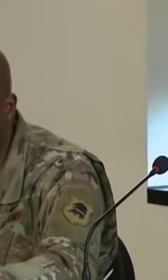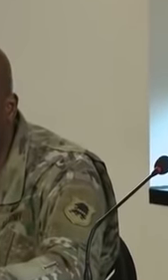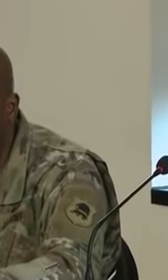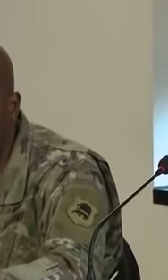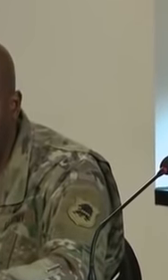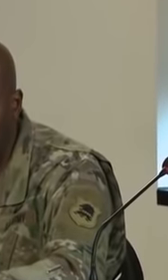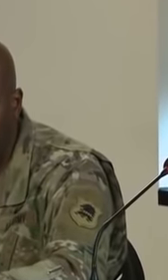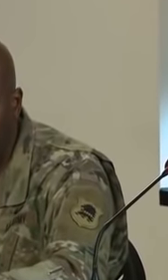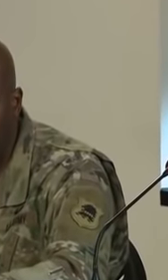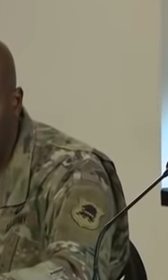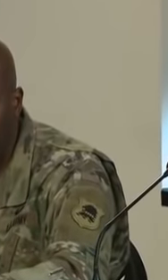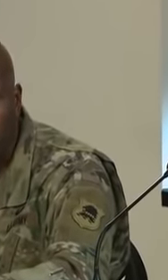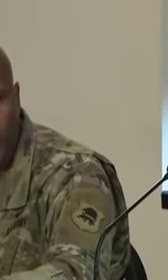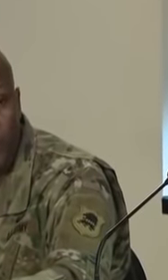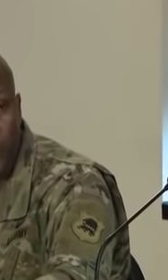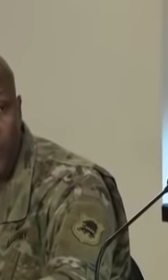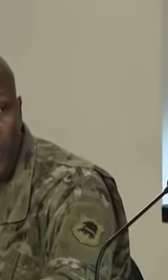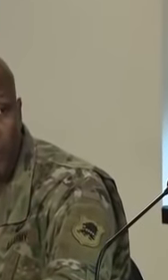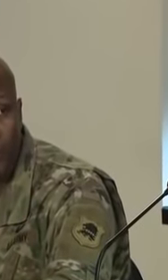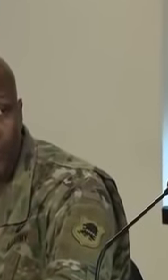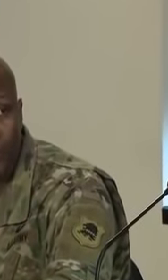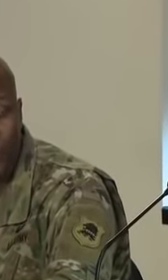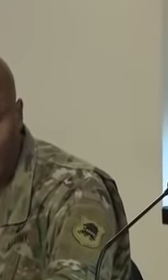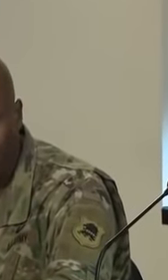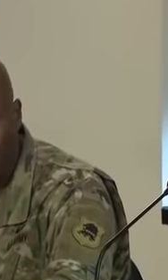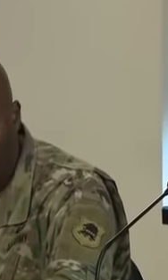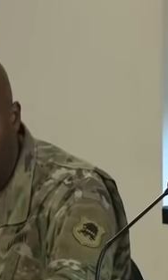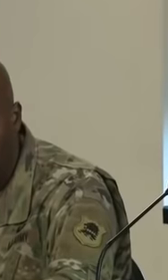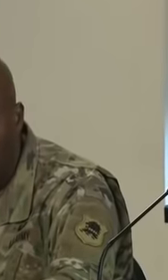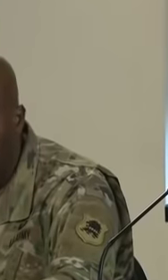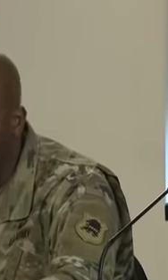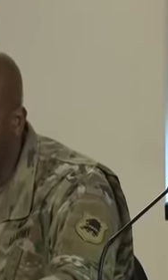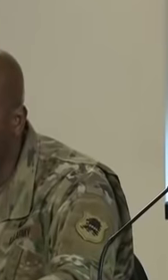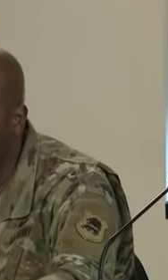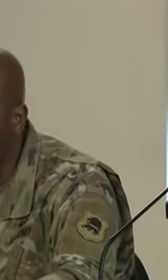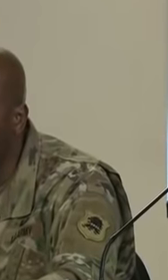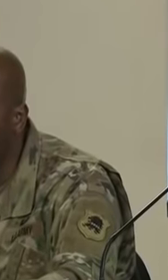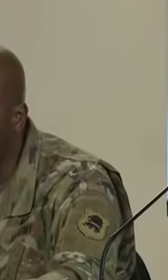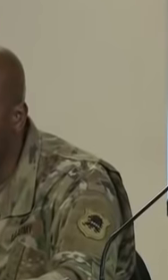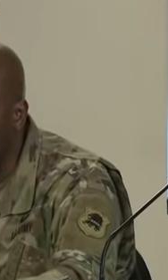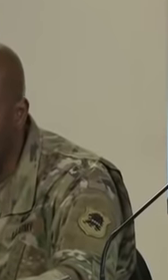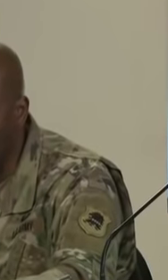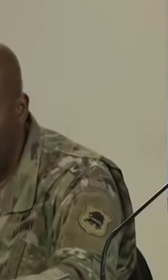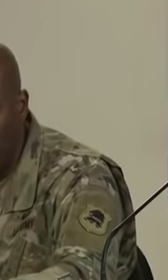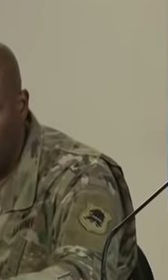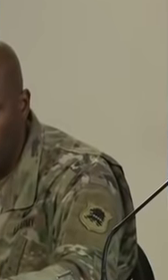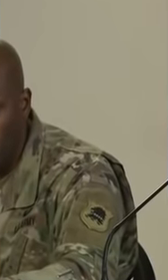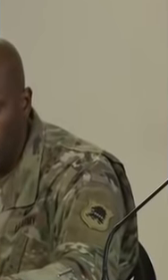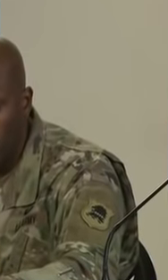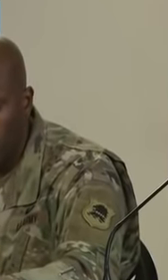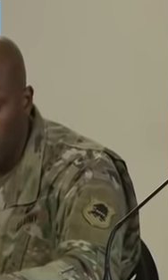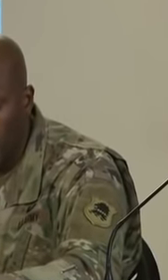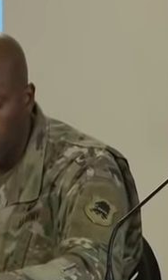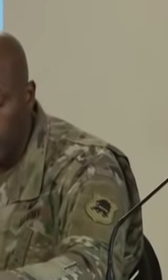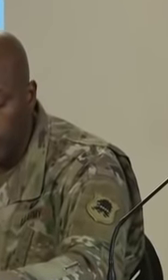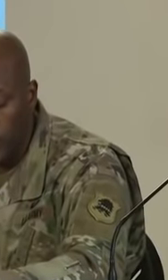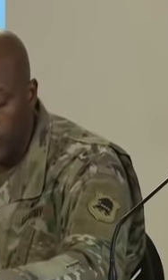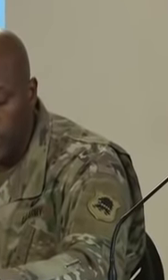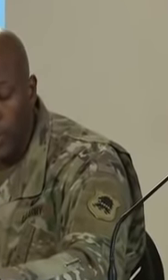militia has responded to the needs of the community during times of uncertainty. Today's modern Army and Air National Guard is the